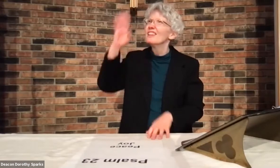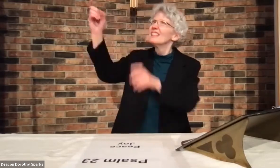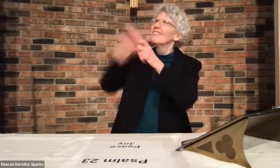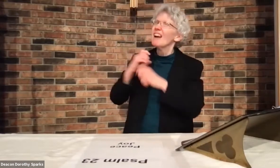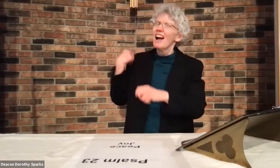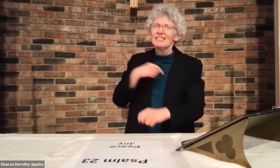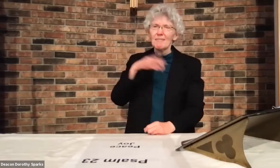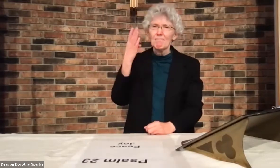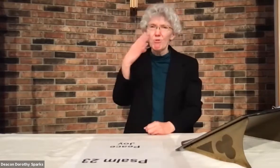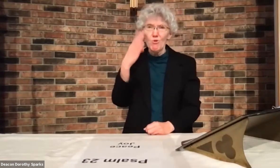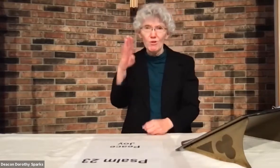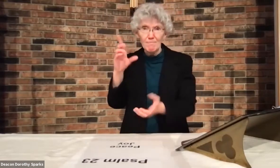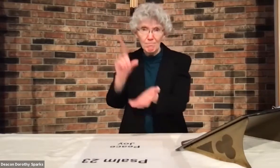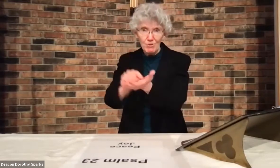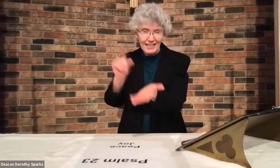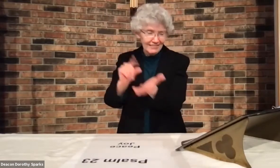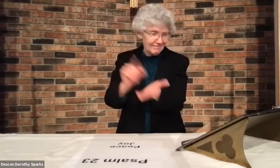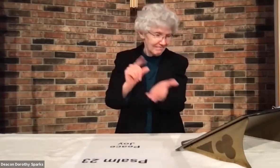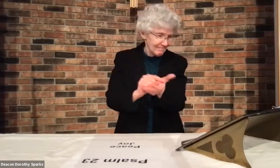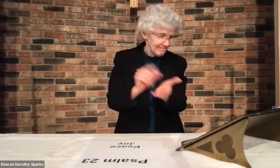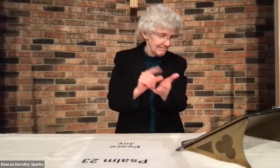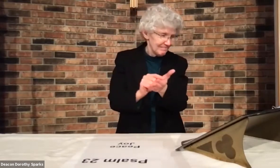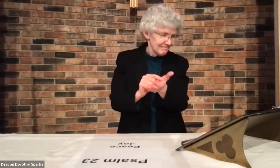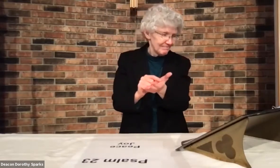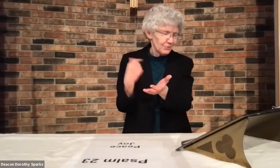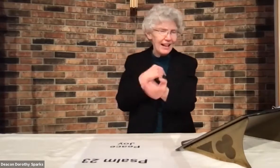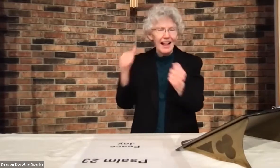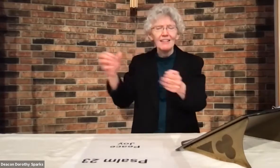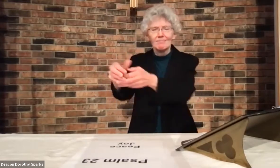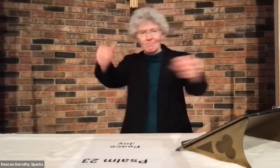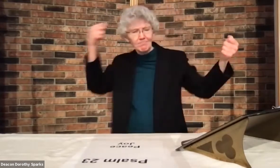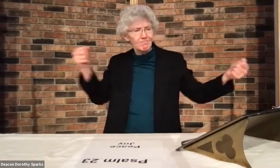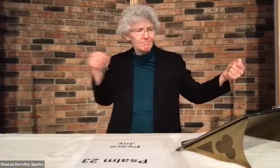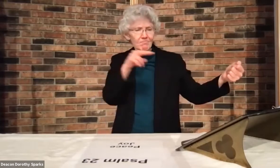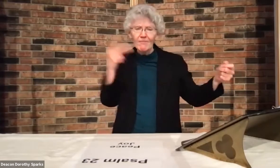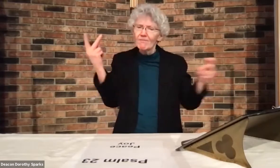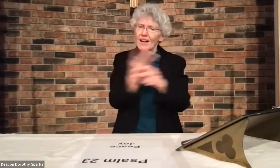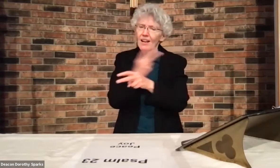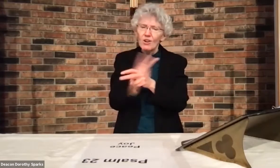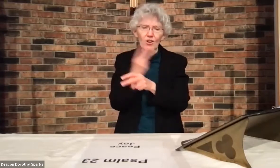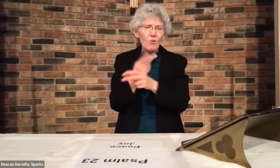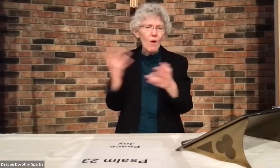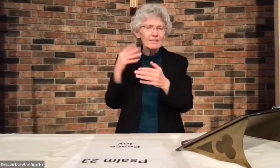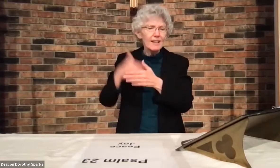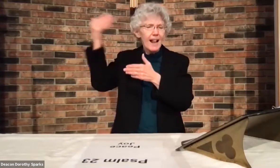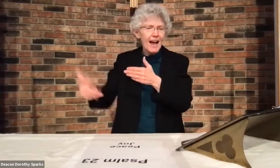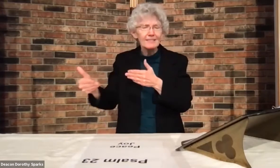You know, sometimes we wish that God would just give us a blueprint of our life so that we could